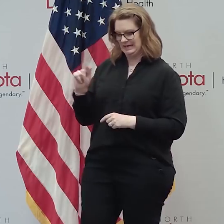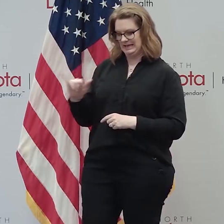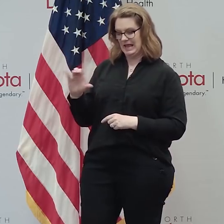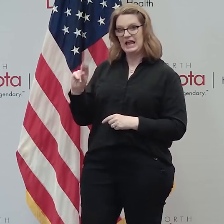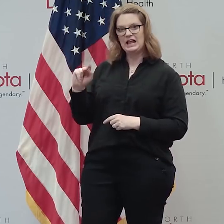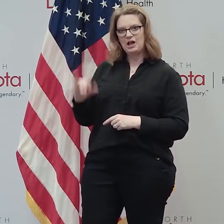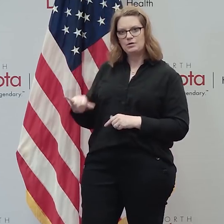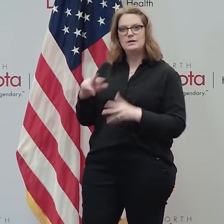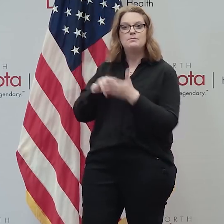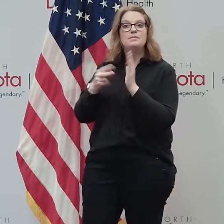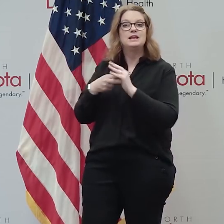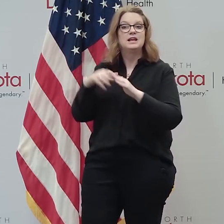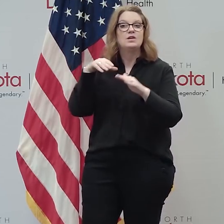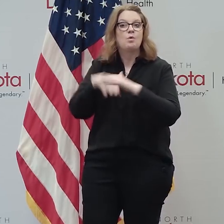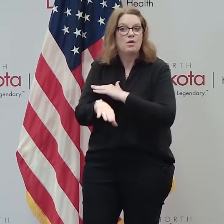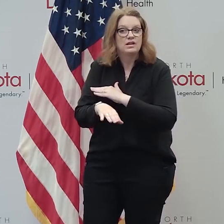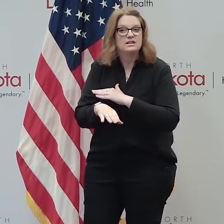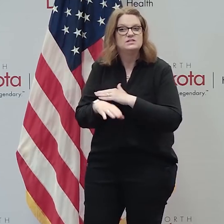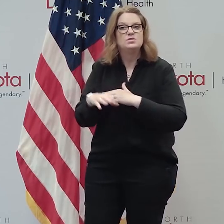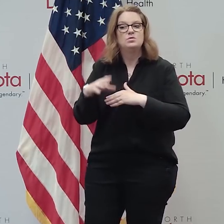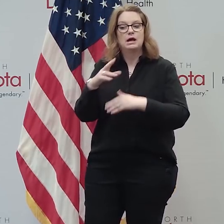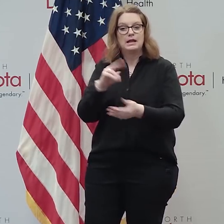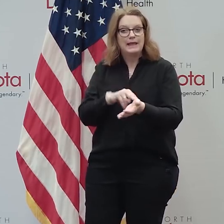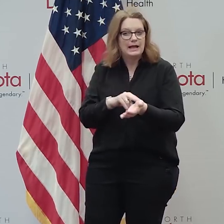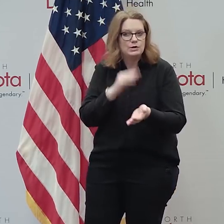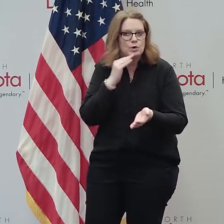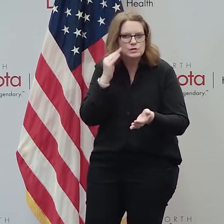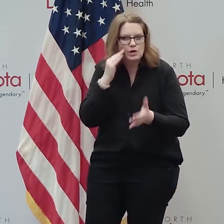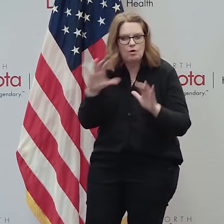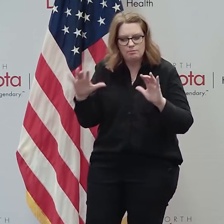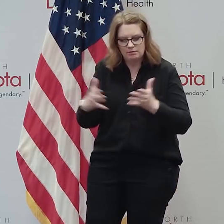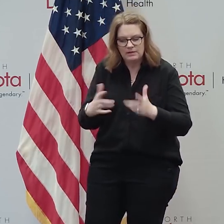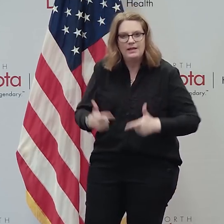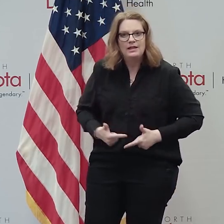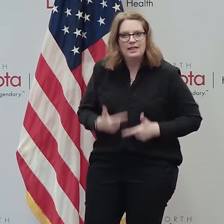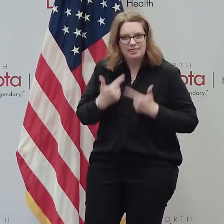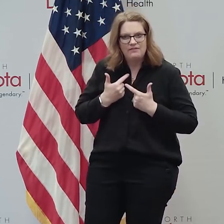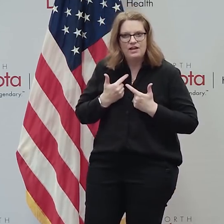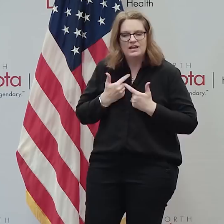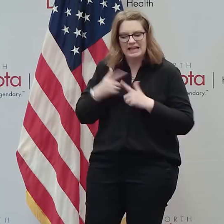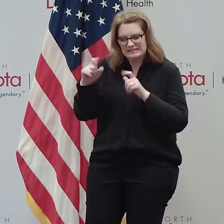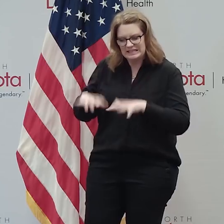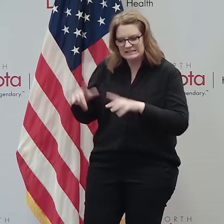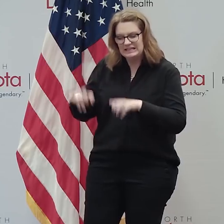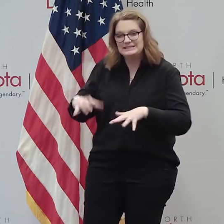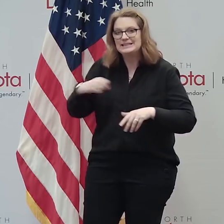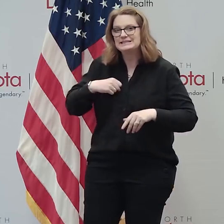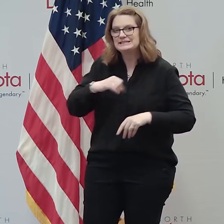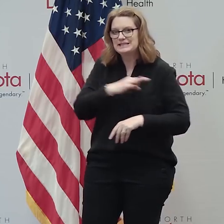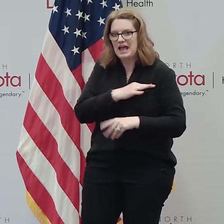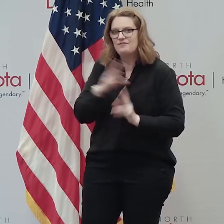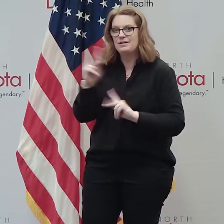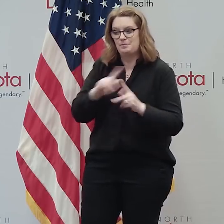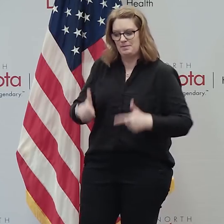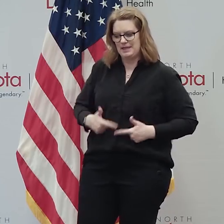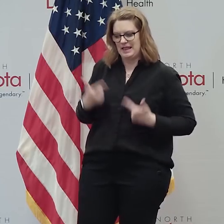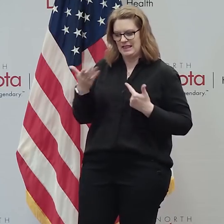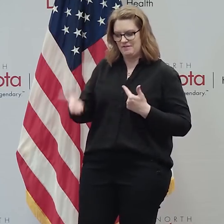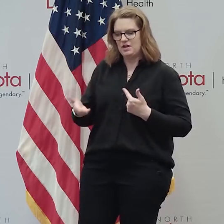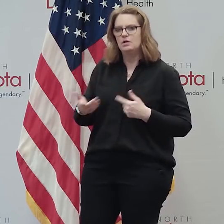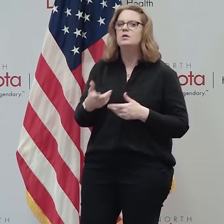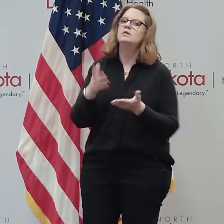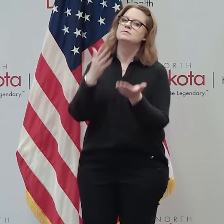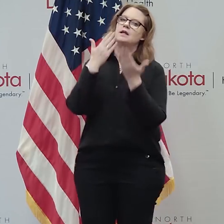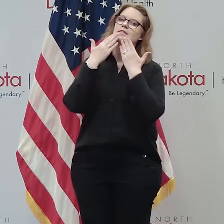testing all staff and all residents. And starting with one large facility in Clay County. But again, thanks and a shout out